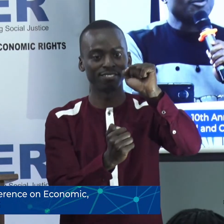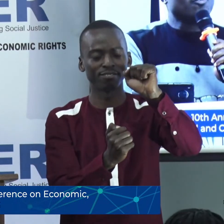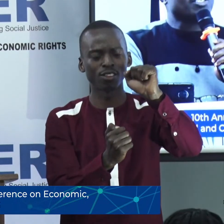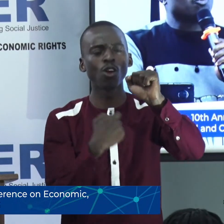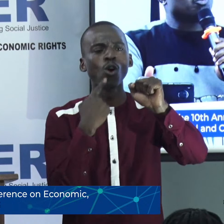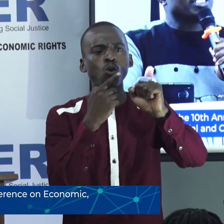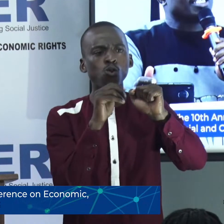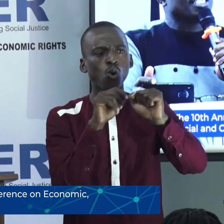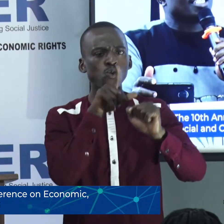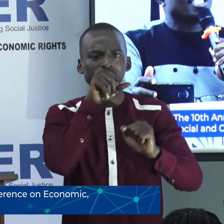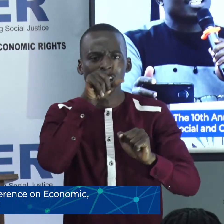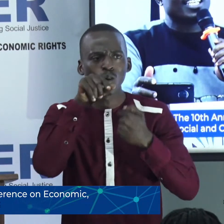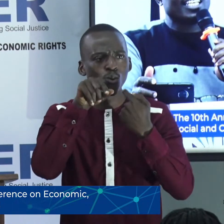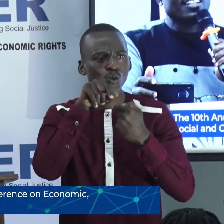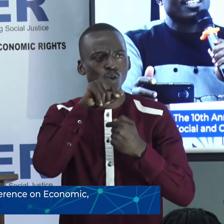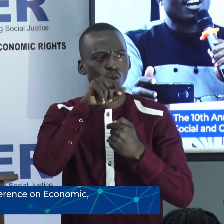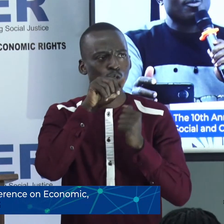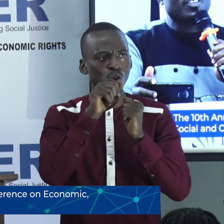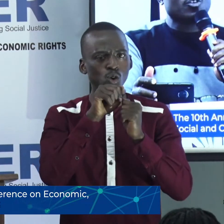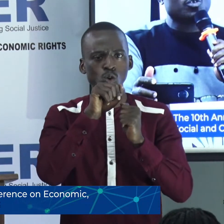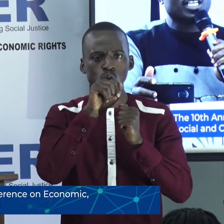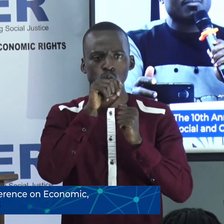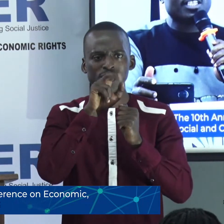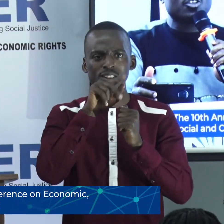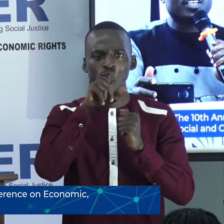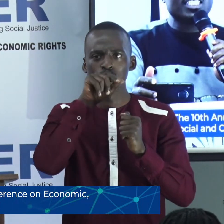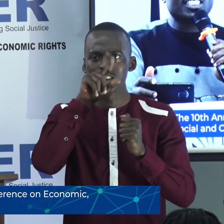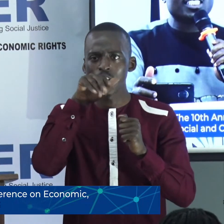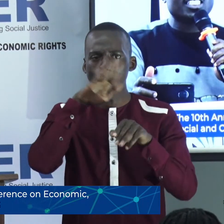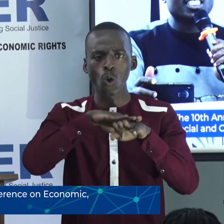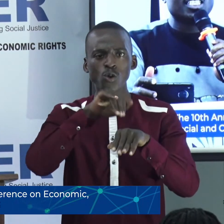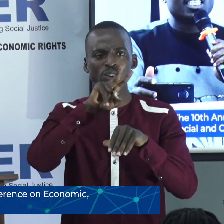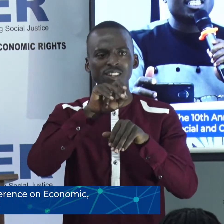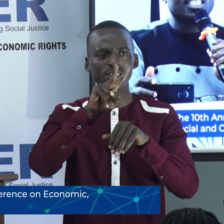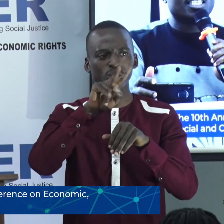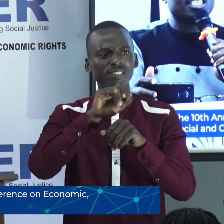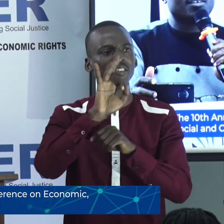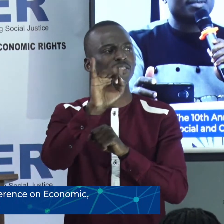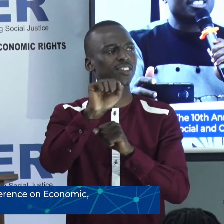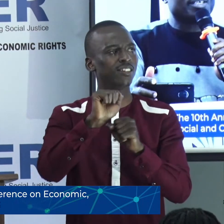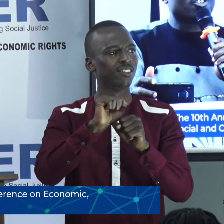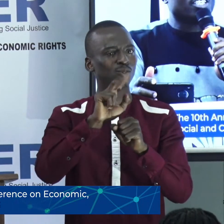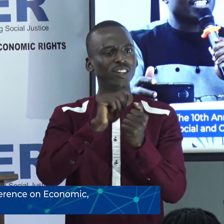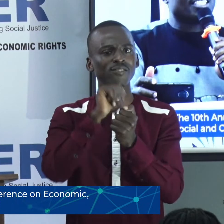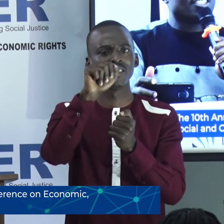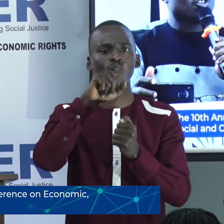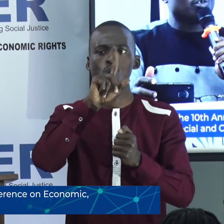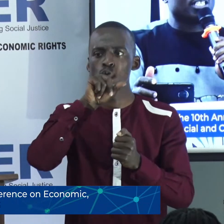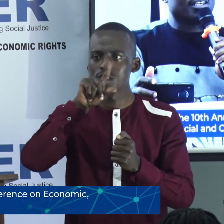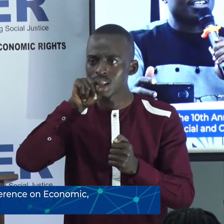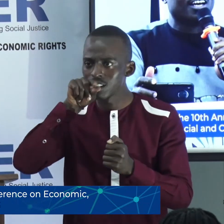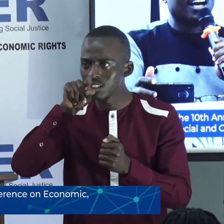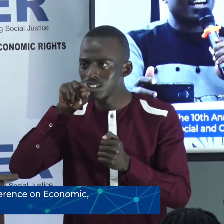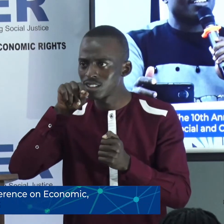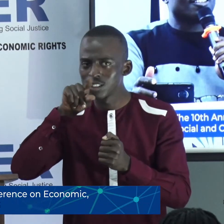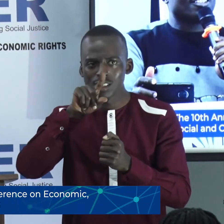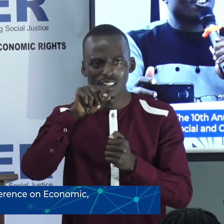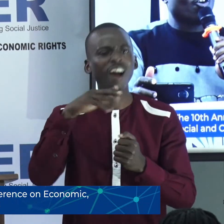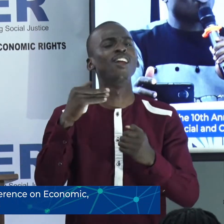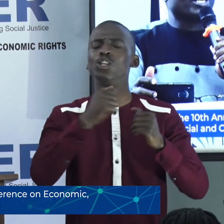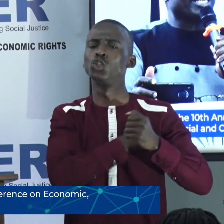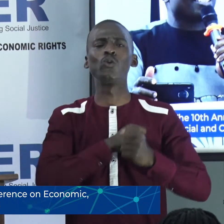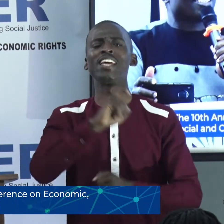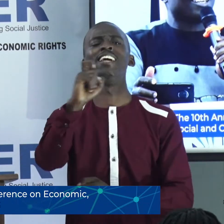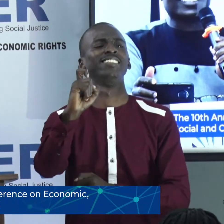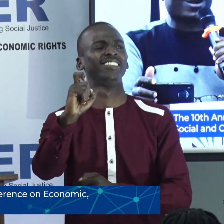How many of us are on Twitter? And how many of us are on Twitter? By show of hands? Participants, show on hands. Yes, you're on Twitter. Oh,